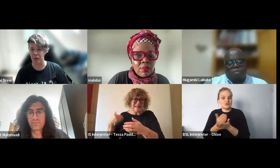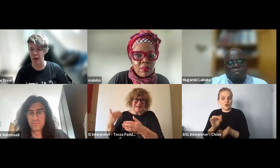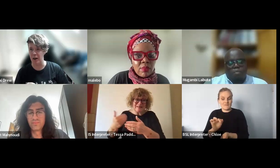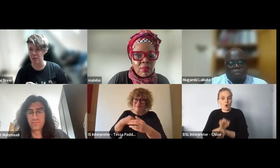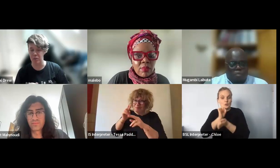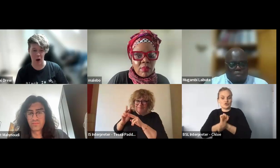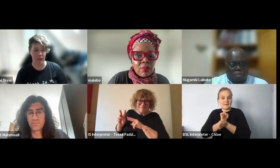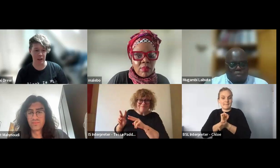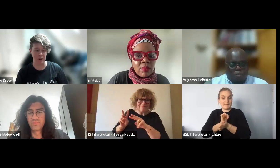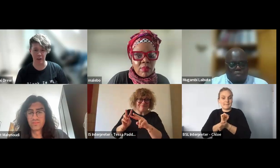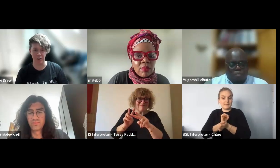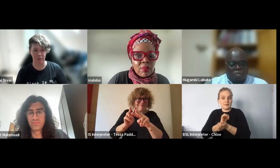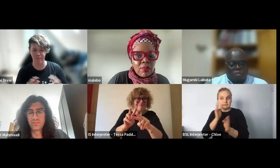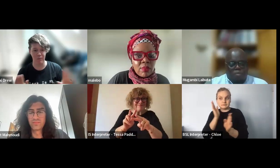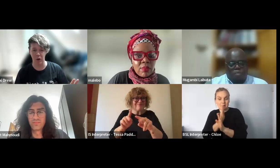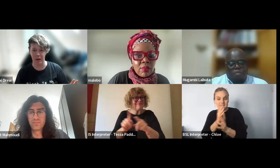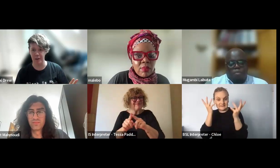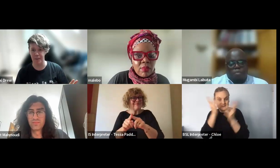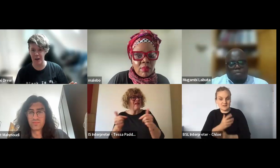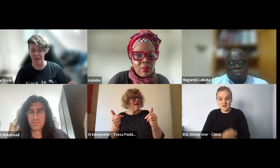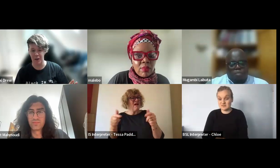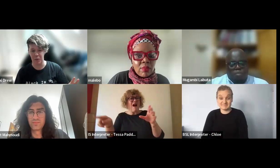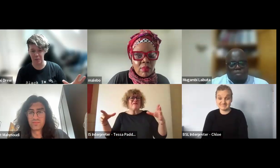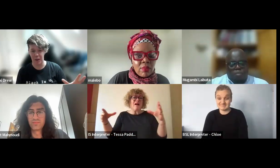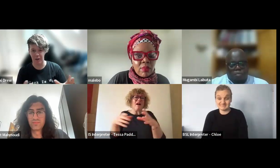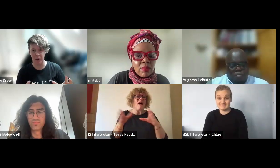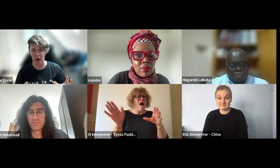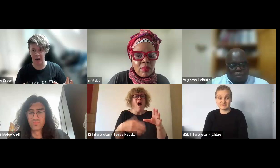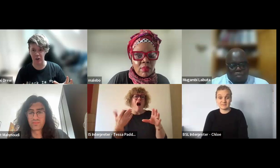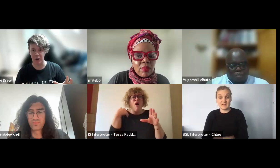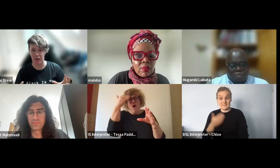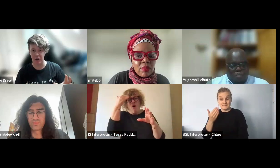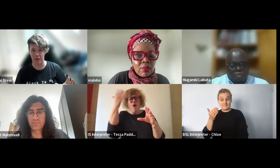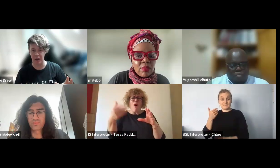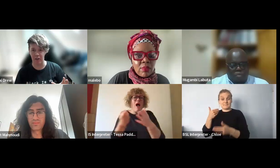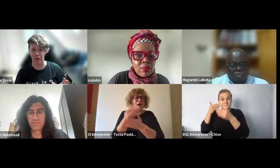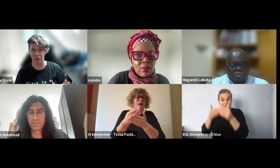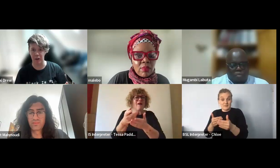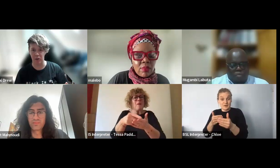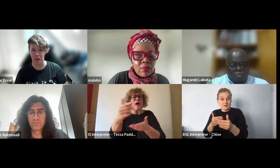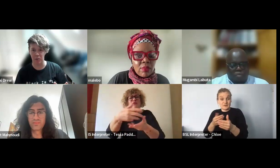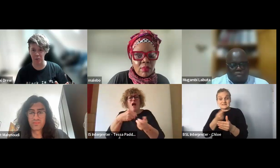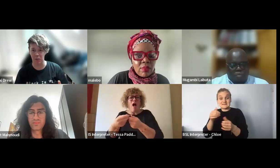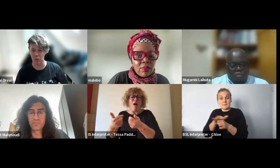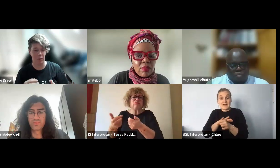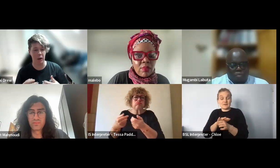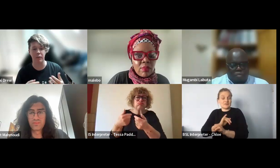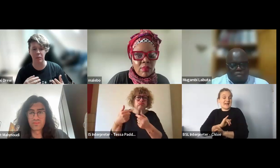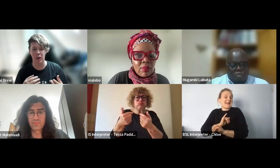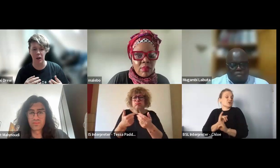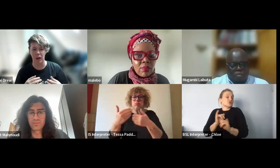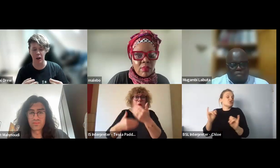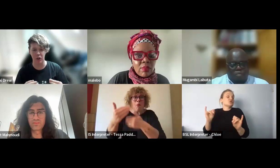ownership, privacy concerns, whatever. There's been a period where actually certain areas with